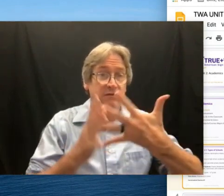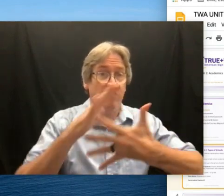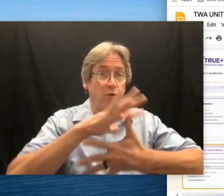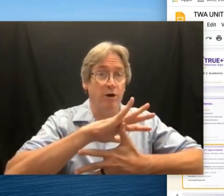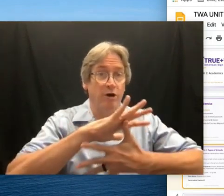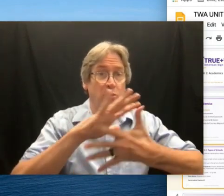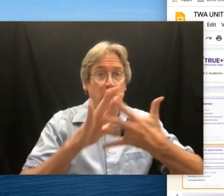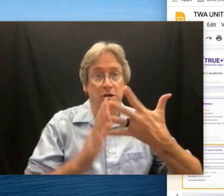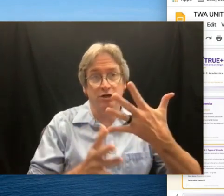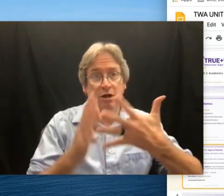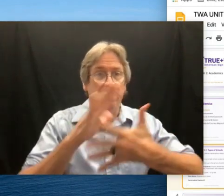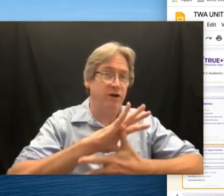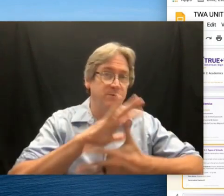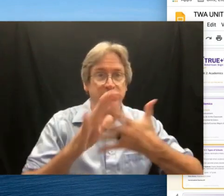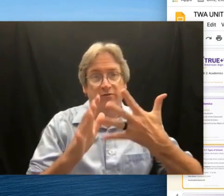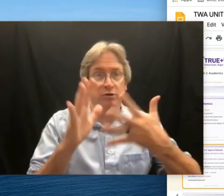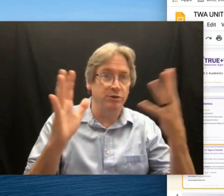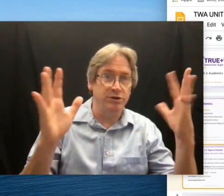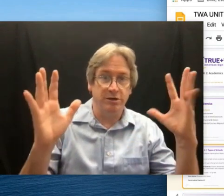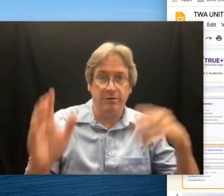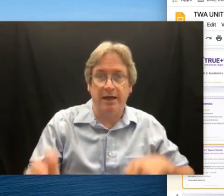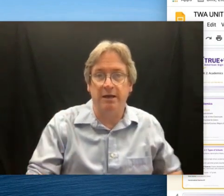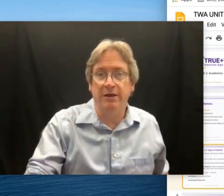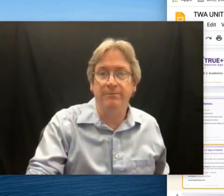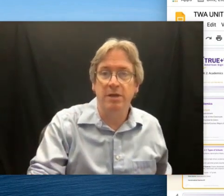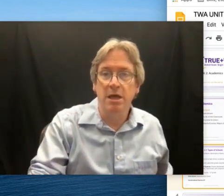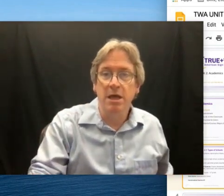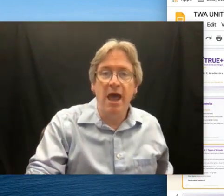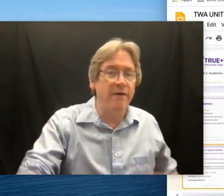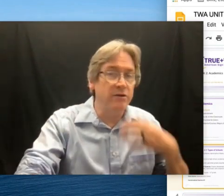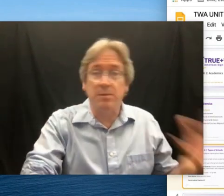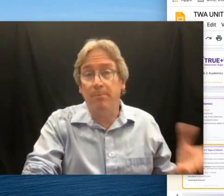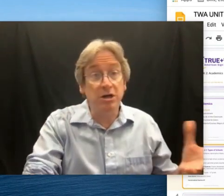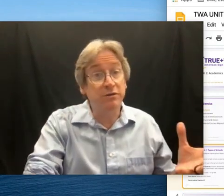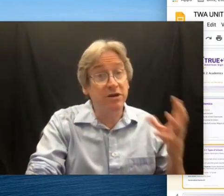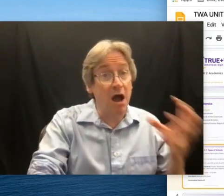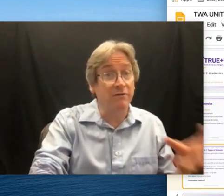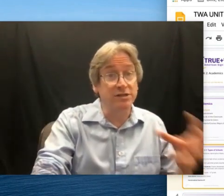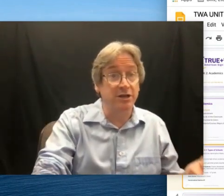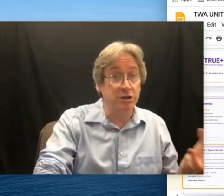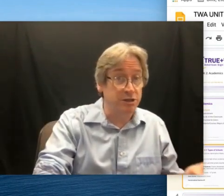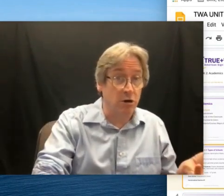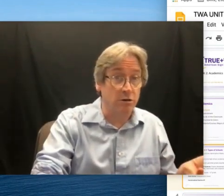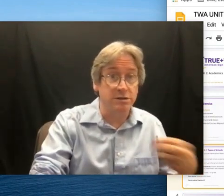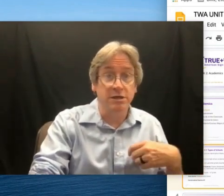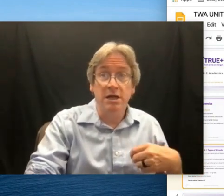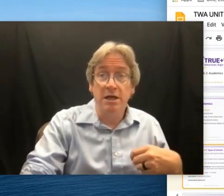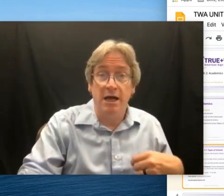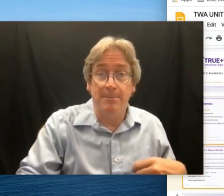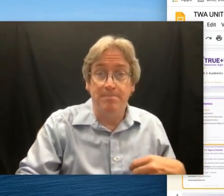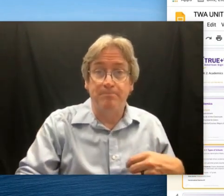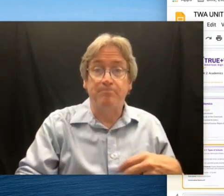list for where you are, freshman, sophomore, junior, senior, that kind of thing. And then there's a bunch of conversation